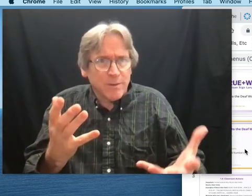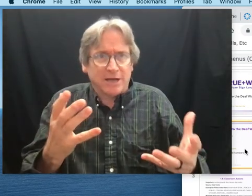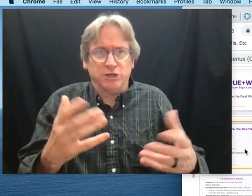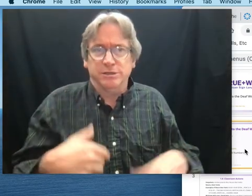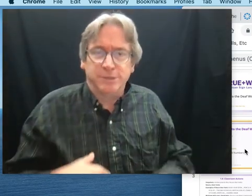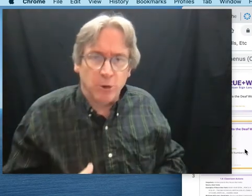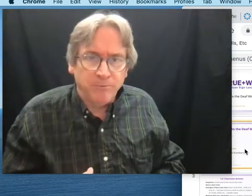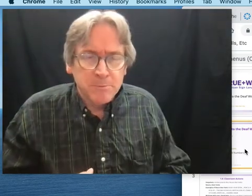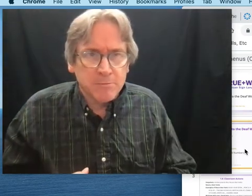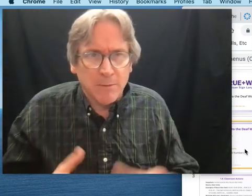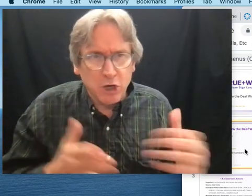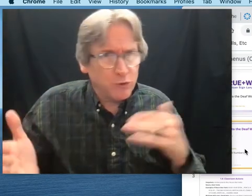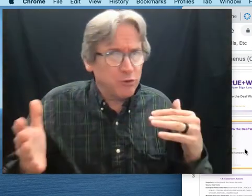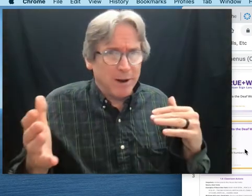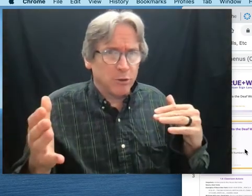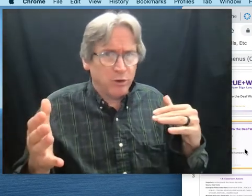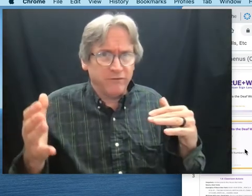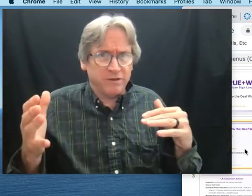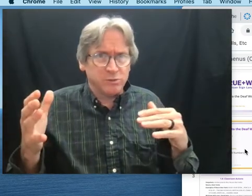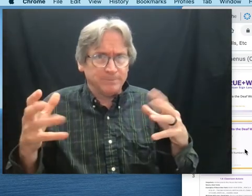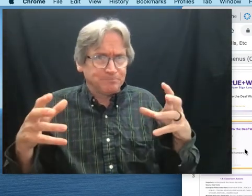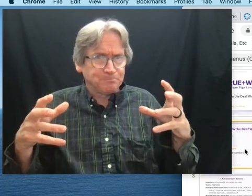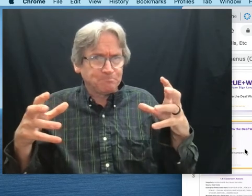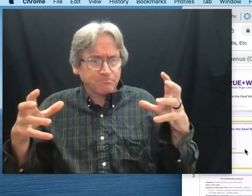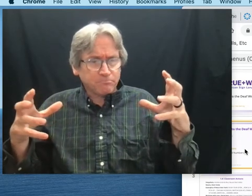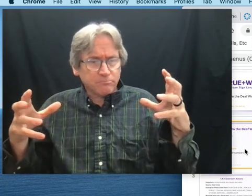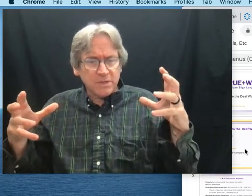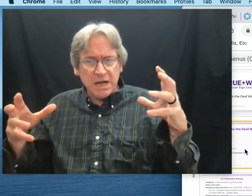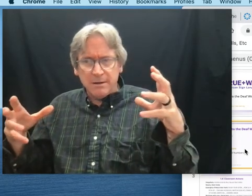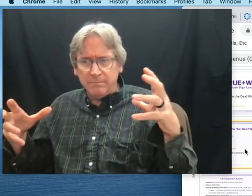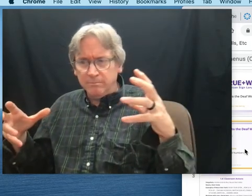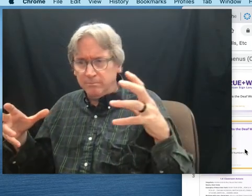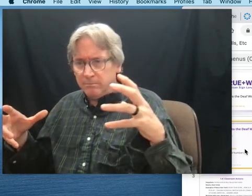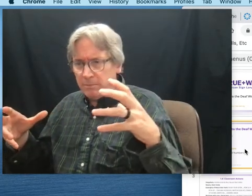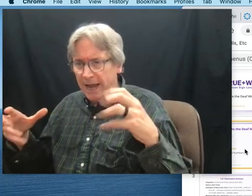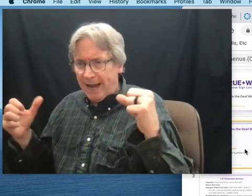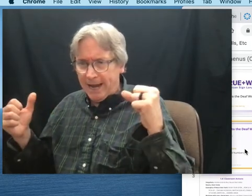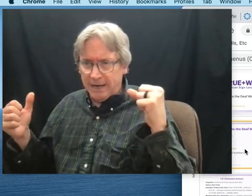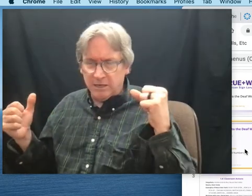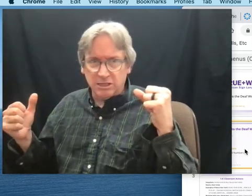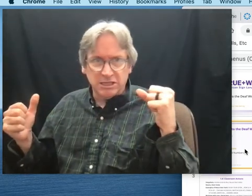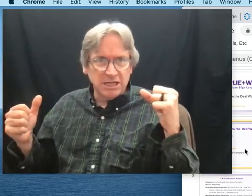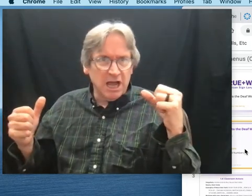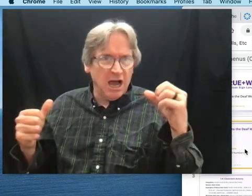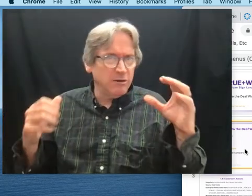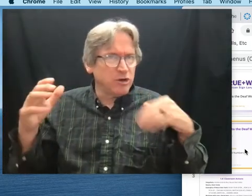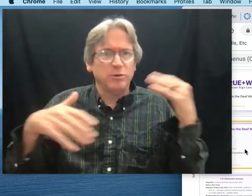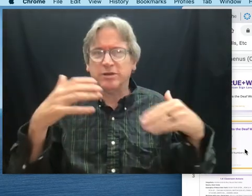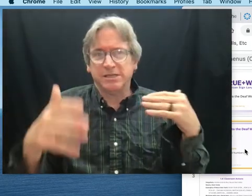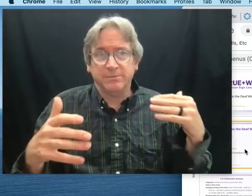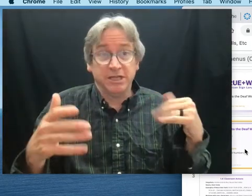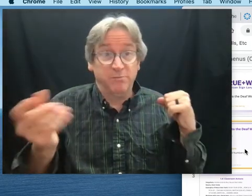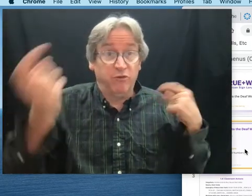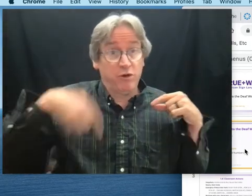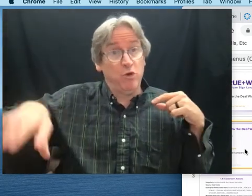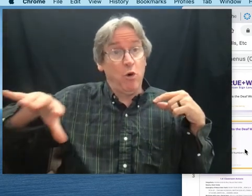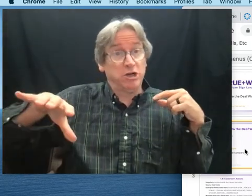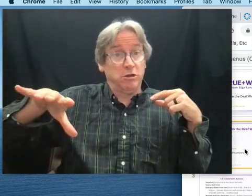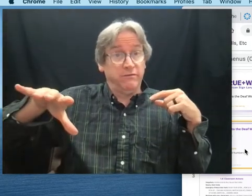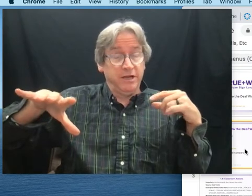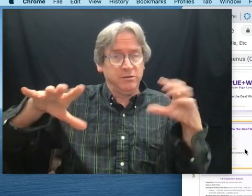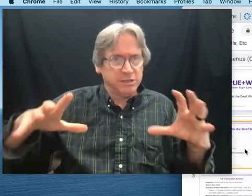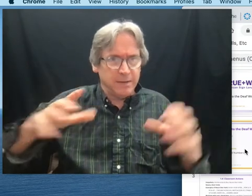classroom actions so i'm going to go through the powerpoint for this one um and uh try to address some things before